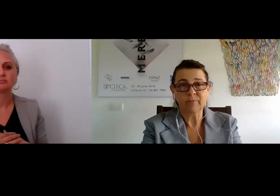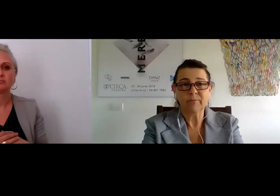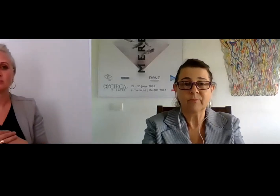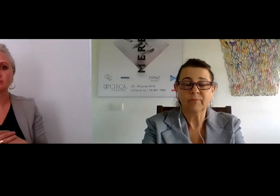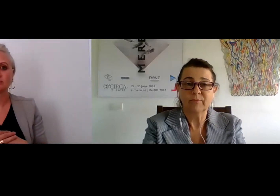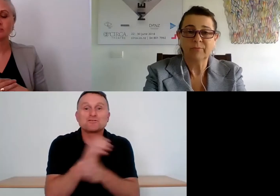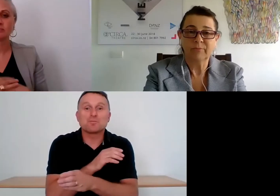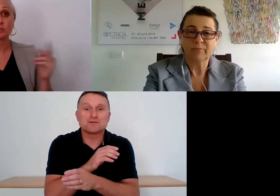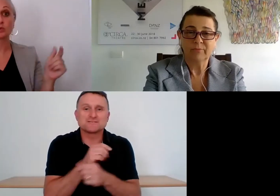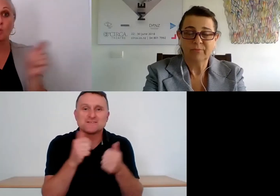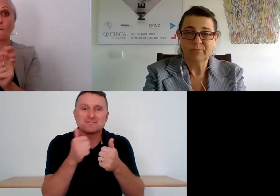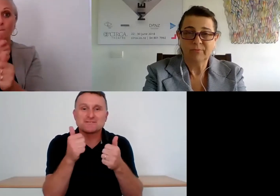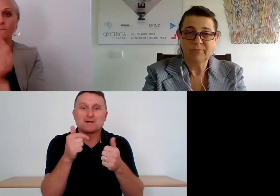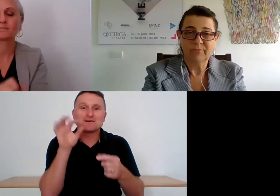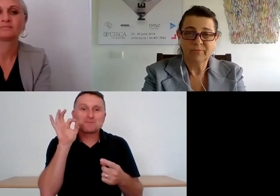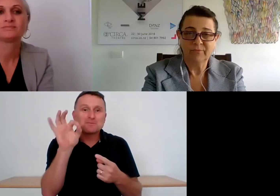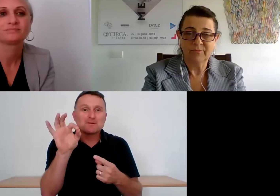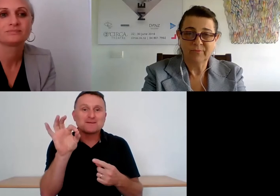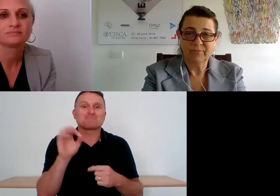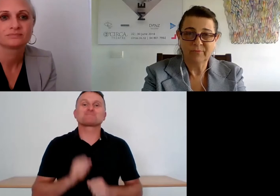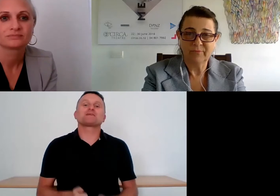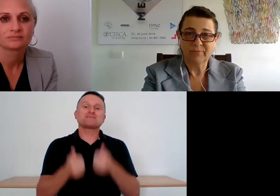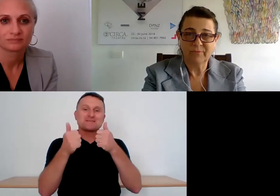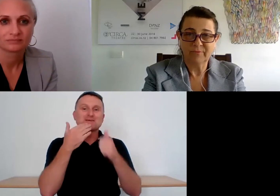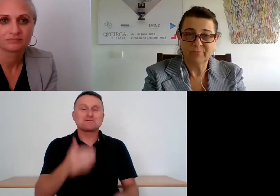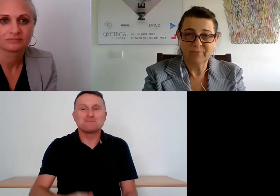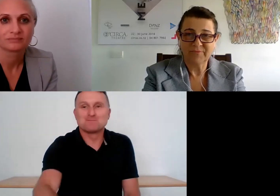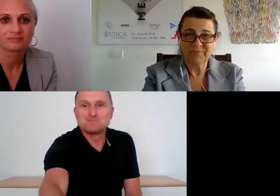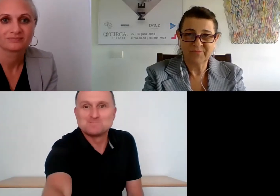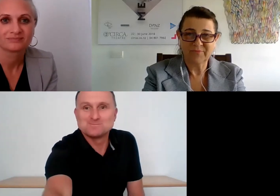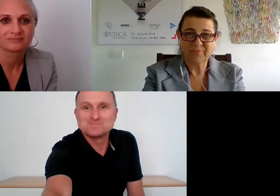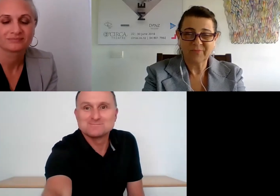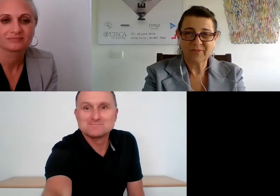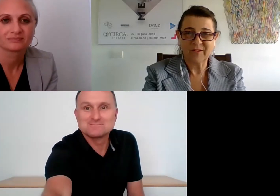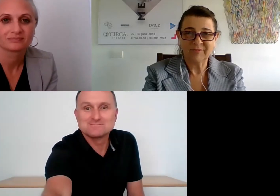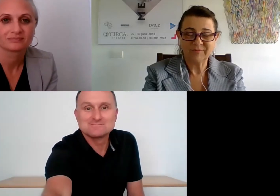We'll just swap interpreters if someone can. Yeah, Tanas, thank you.